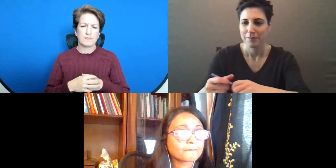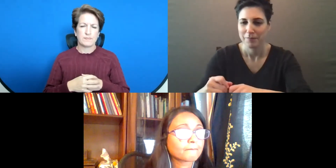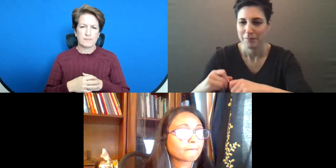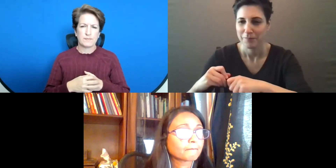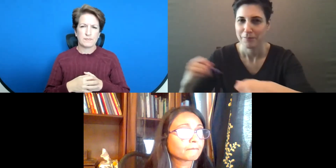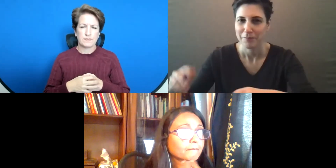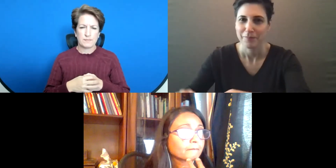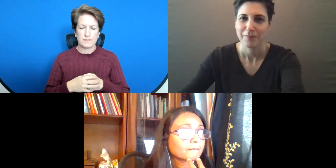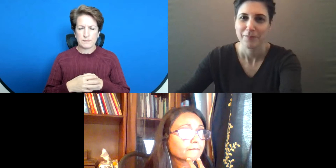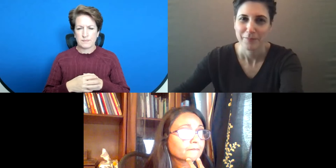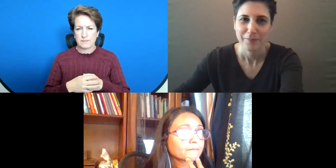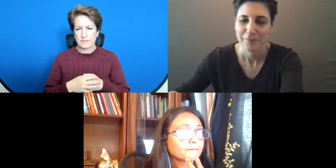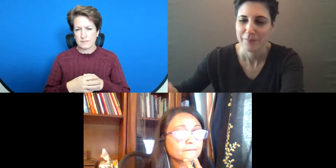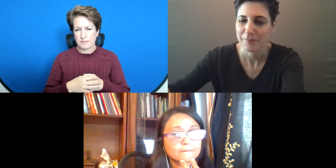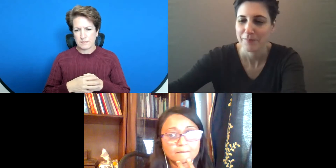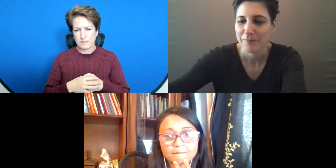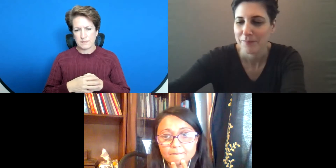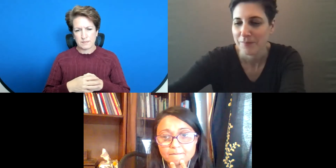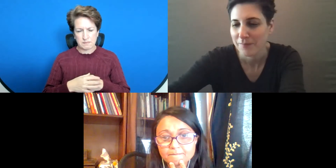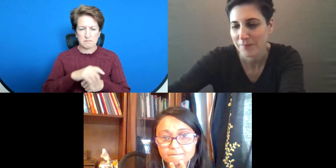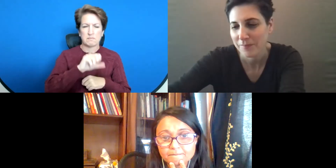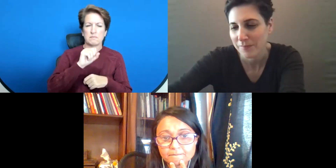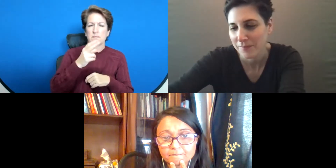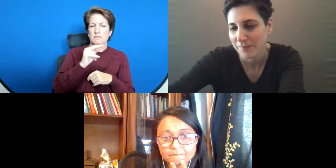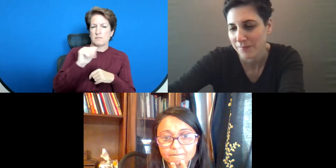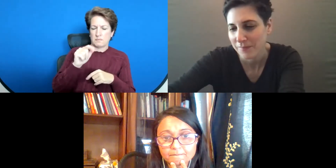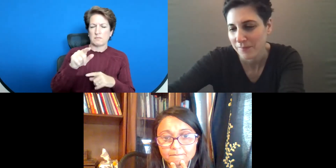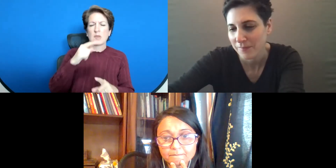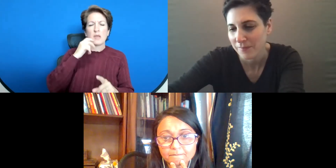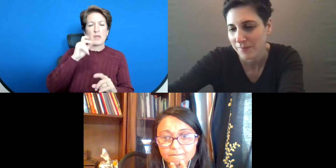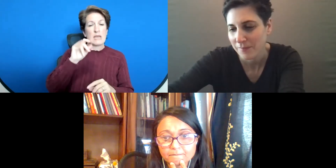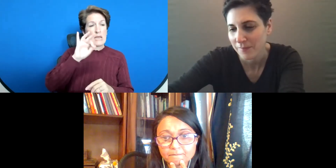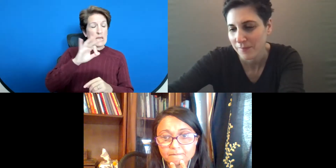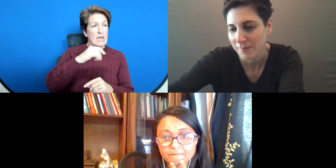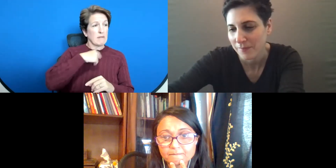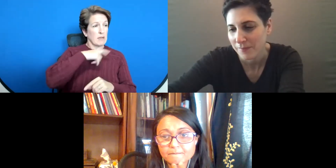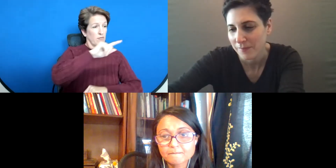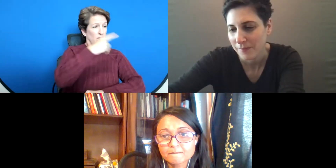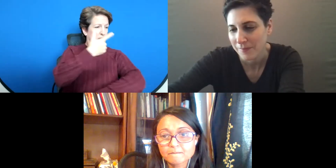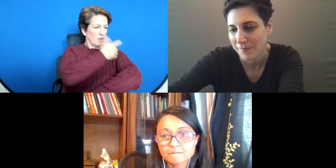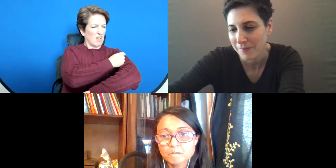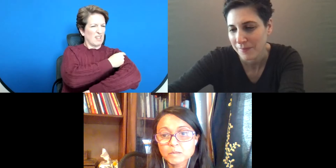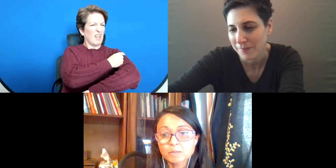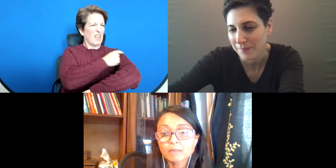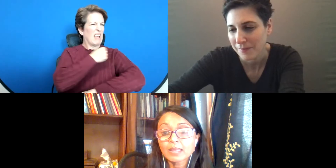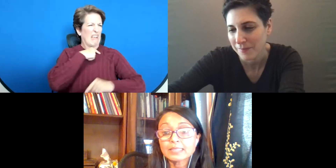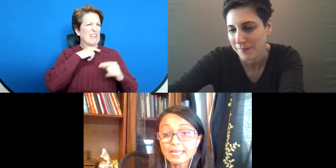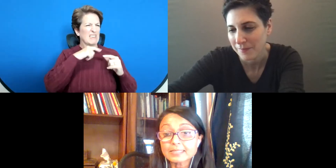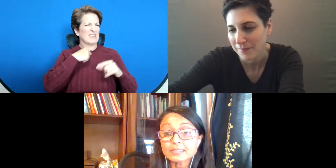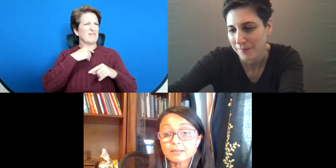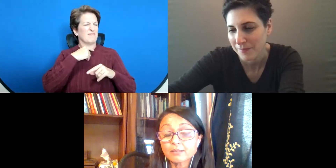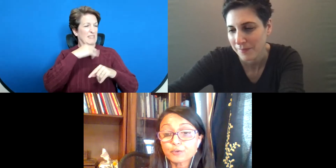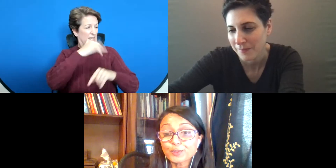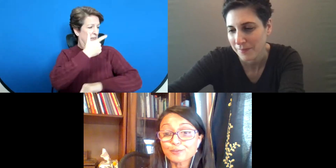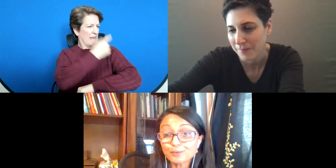Thank you. If someone had side effects from the first dose, can they have the second dose of